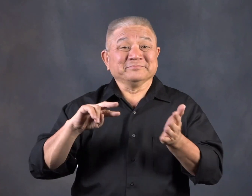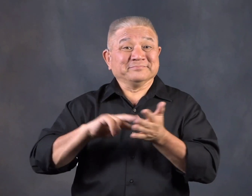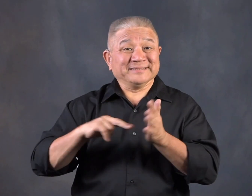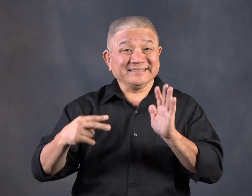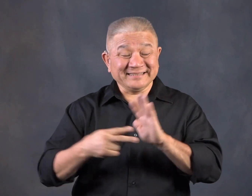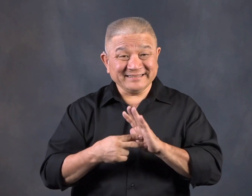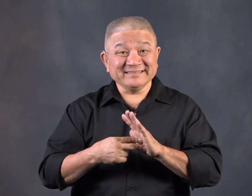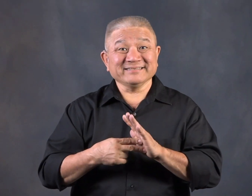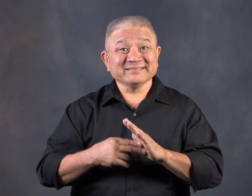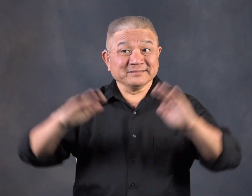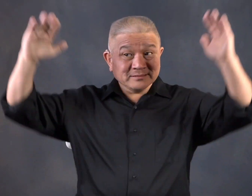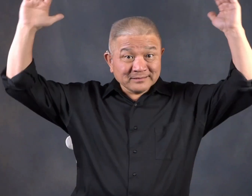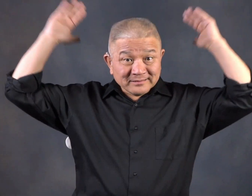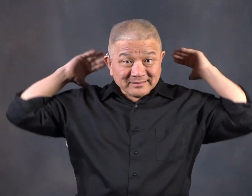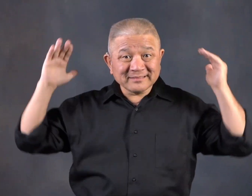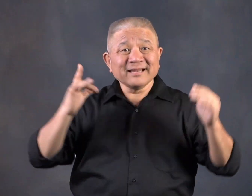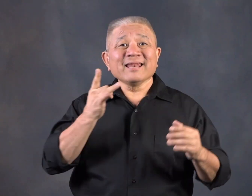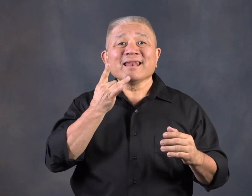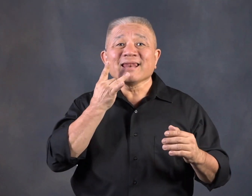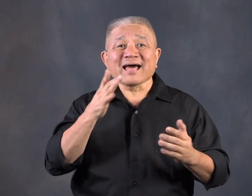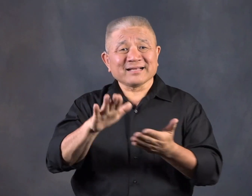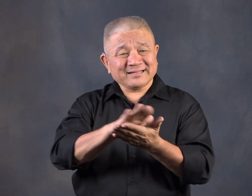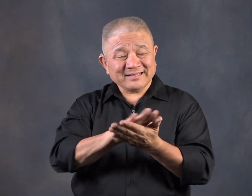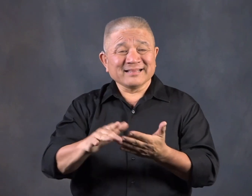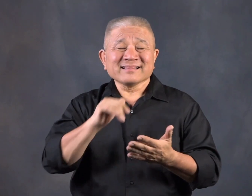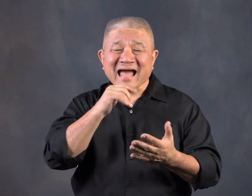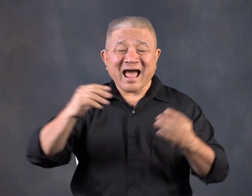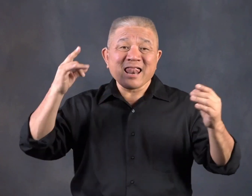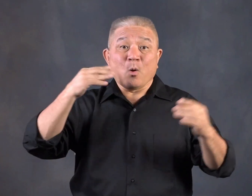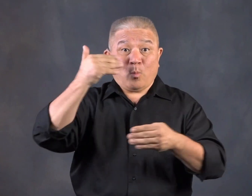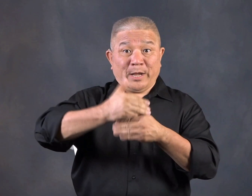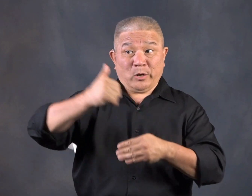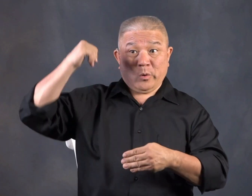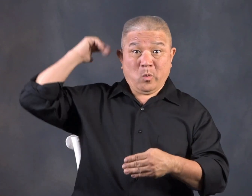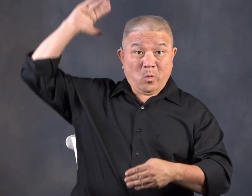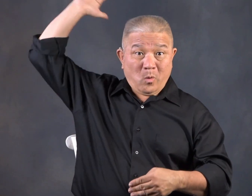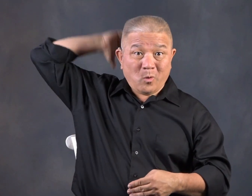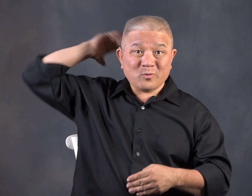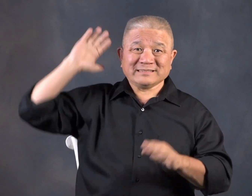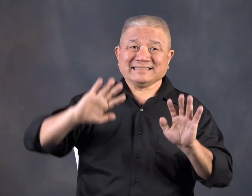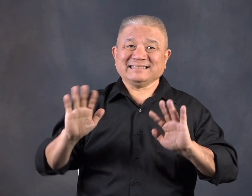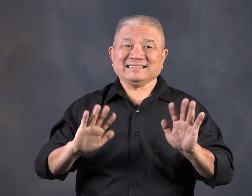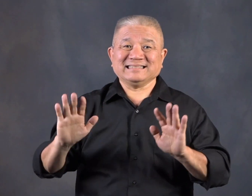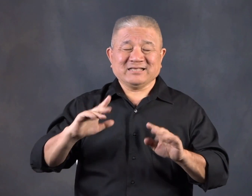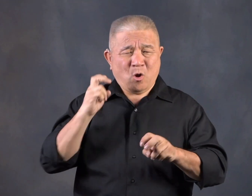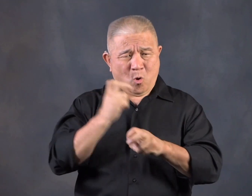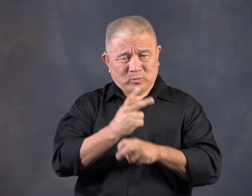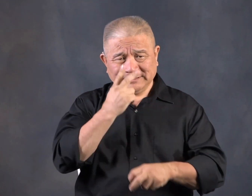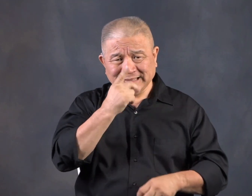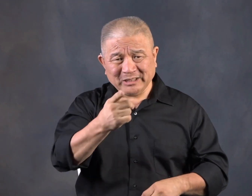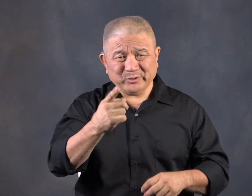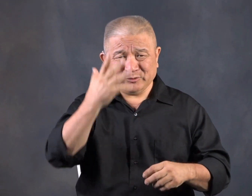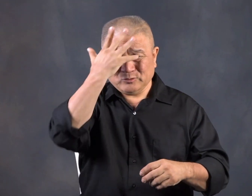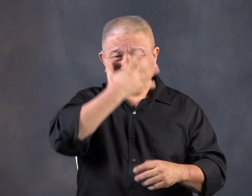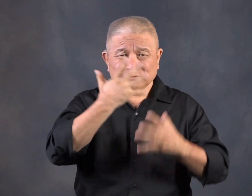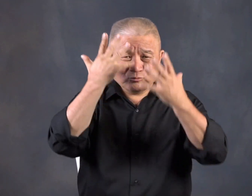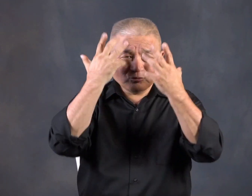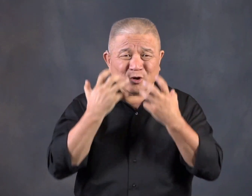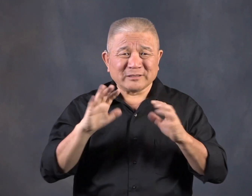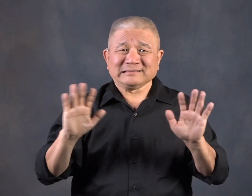In addition, you want to have a nice light in front of you. You don't want to sit in front of a bright, sunny window because